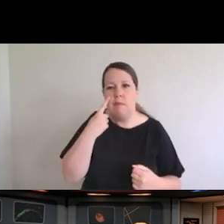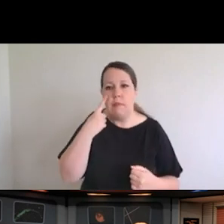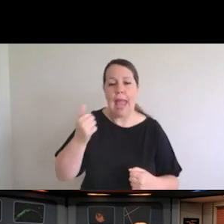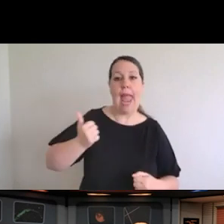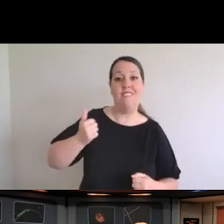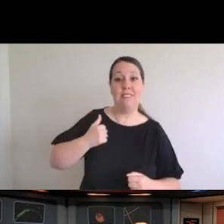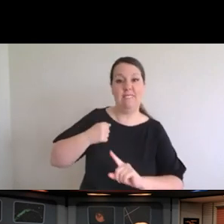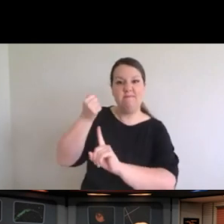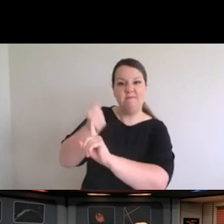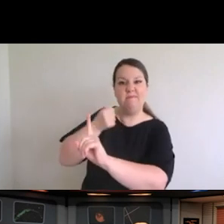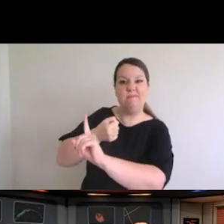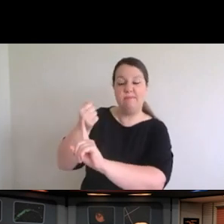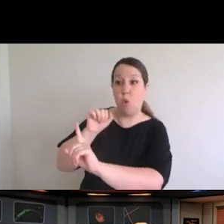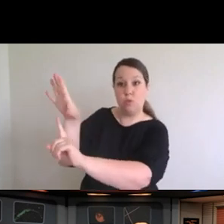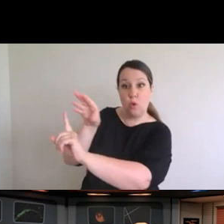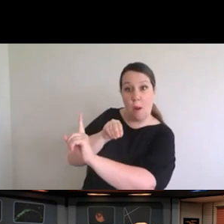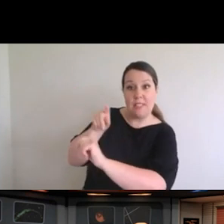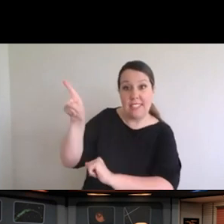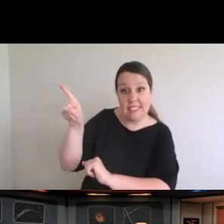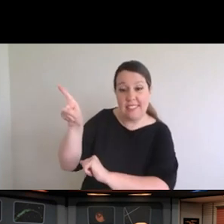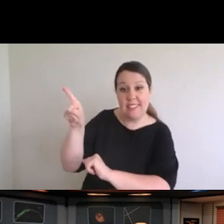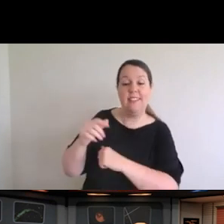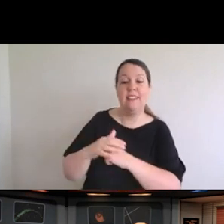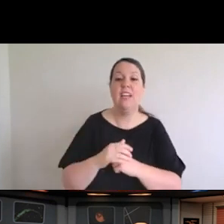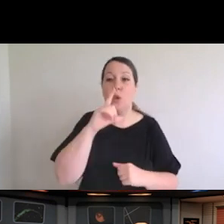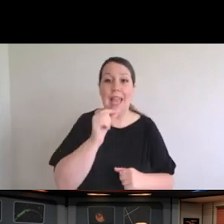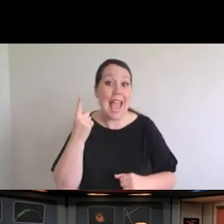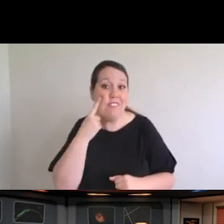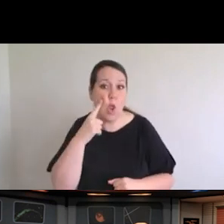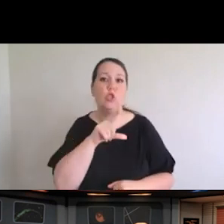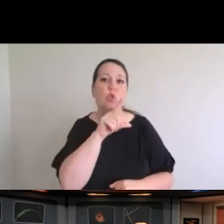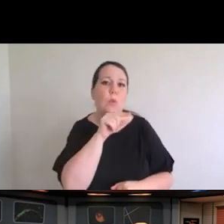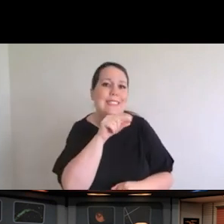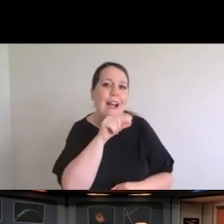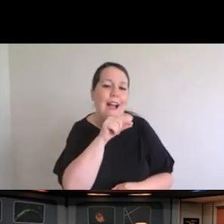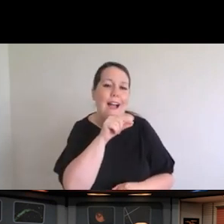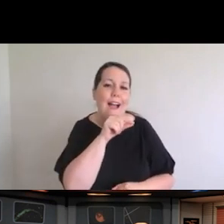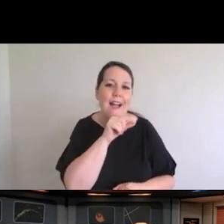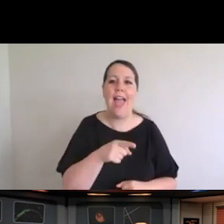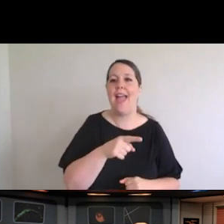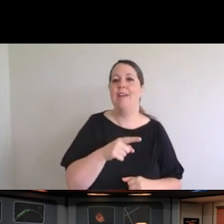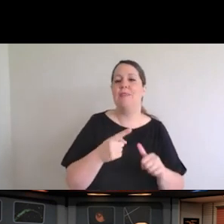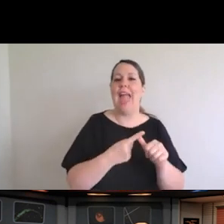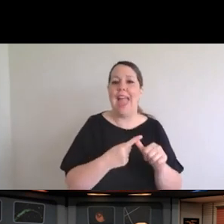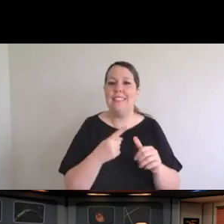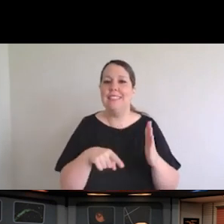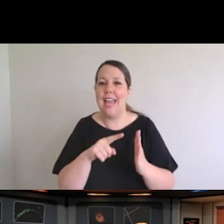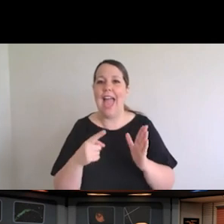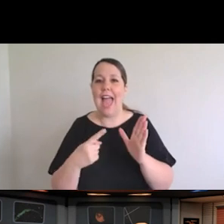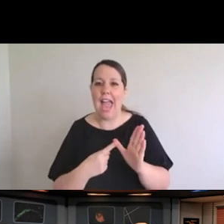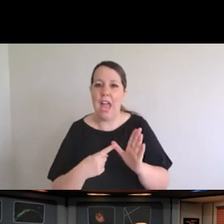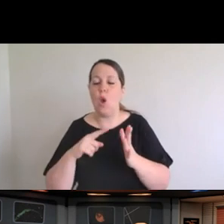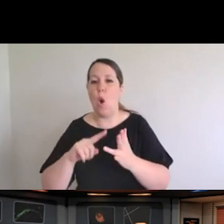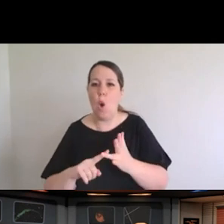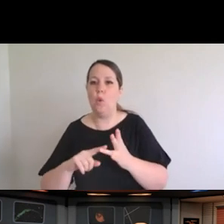tips. Either follow us on Twitter at AODA Alliance,